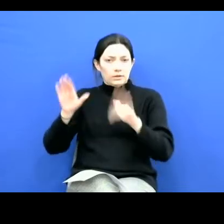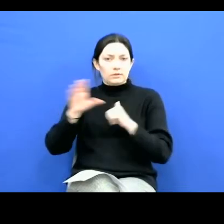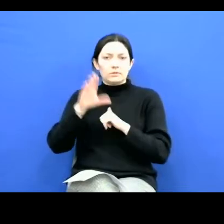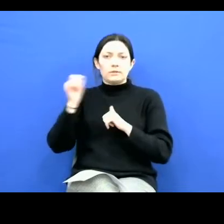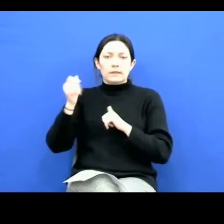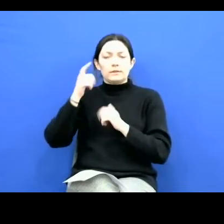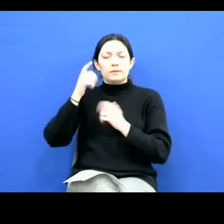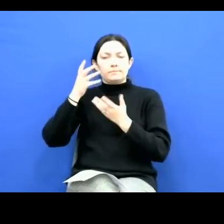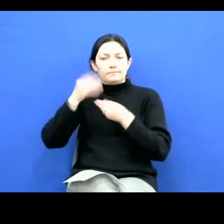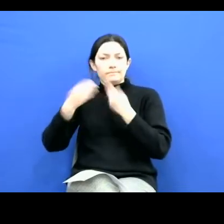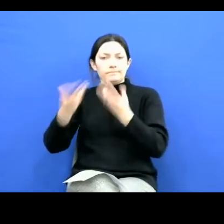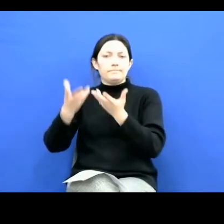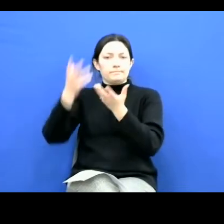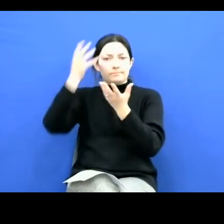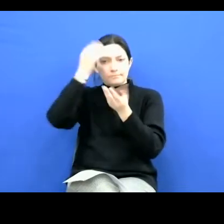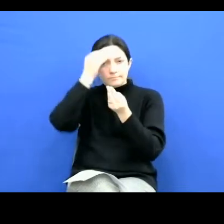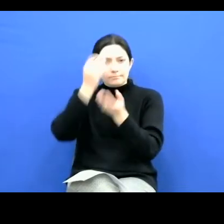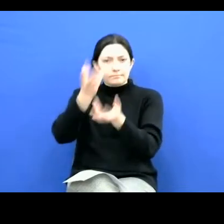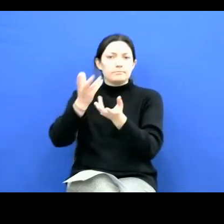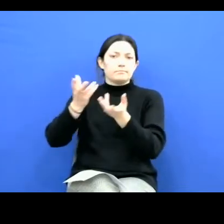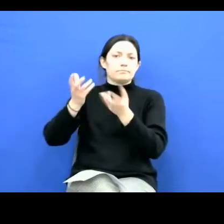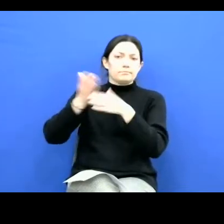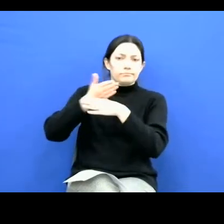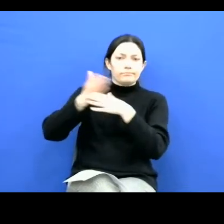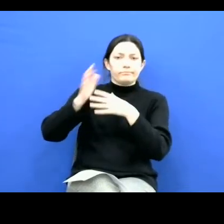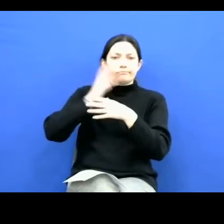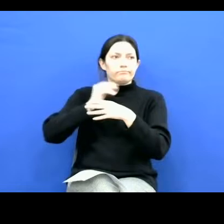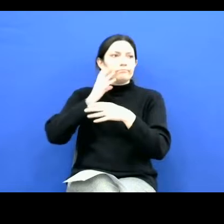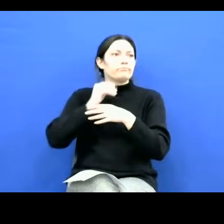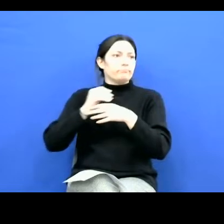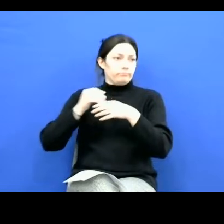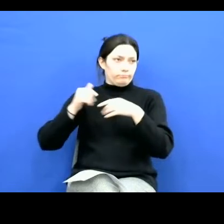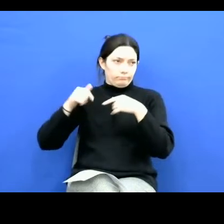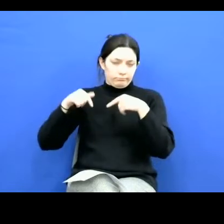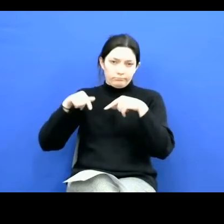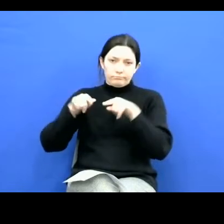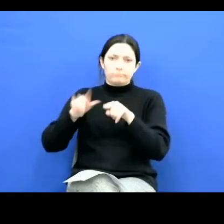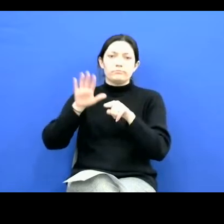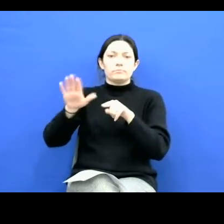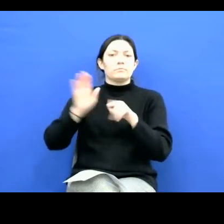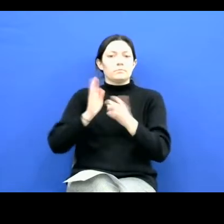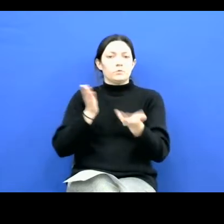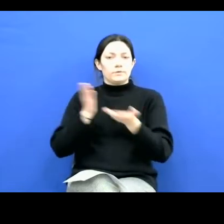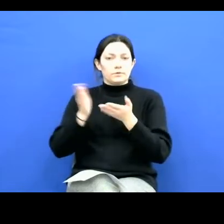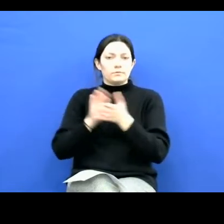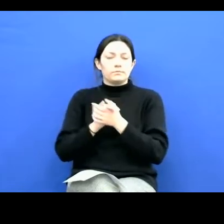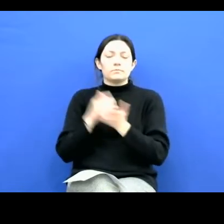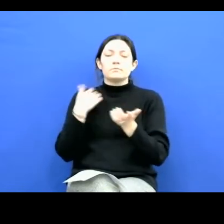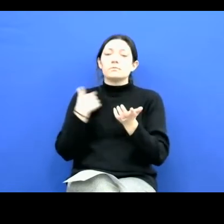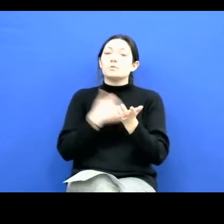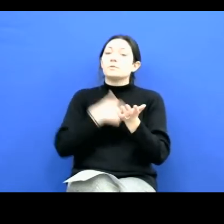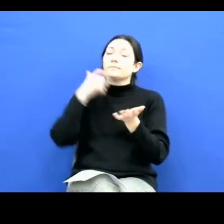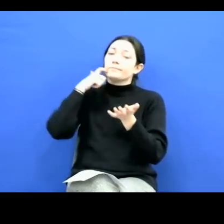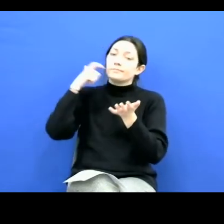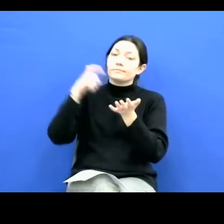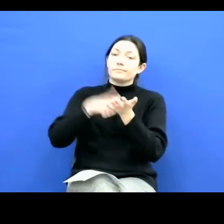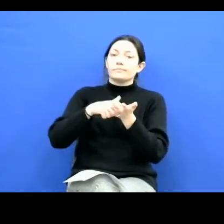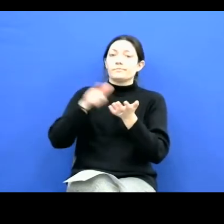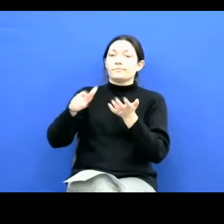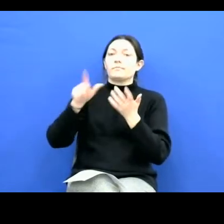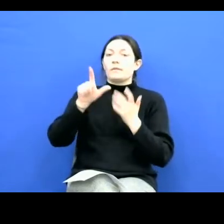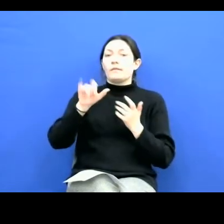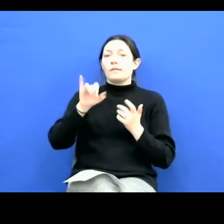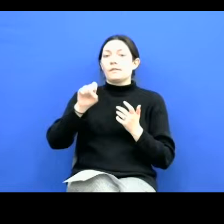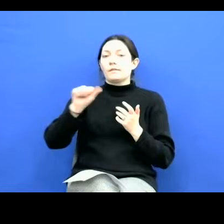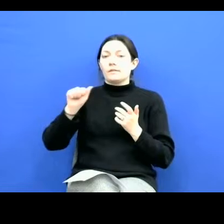in the decision-making and helping make the town a better place. Therefore, be it resolved that the Henrietta Town Board thanks Lisa